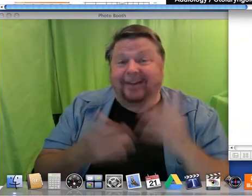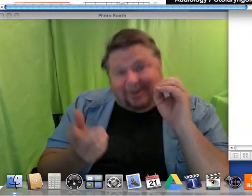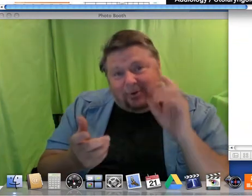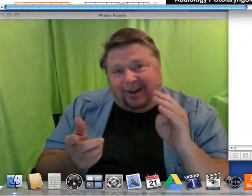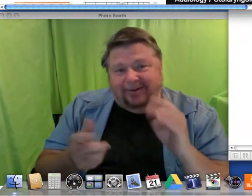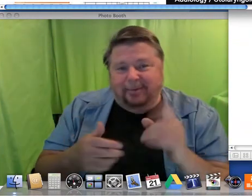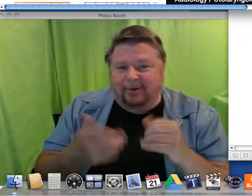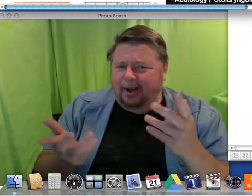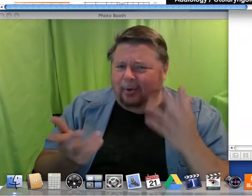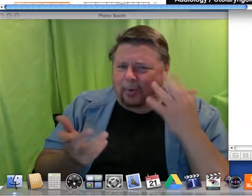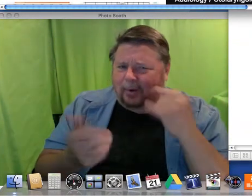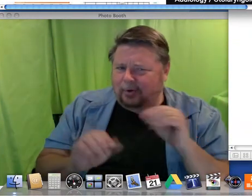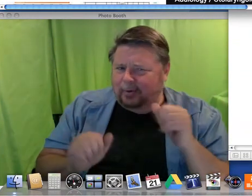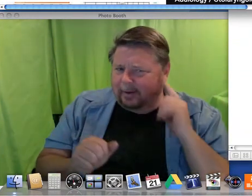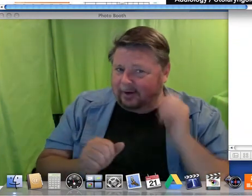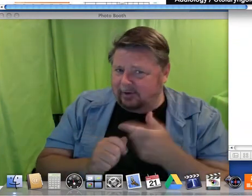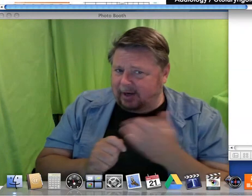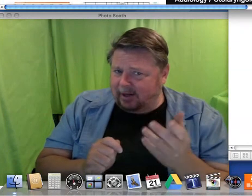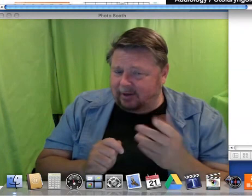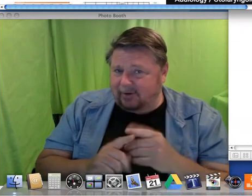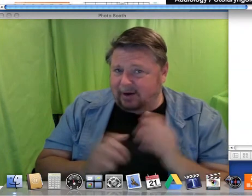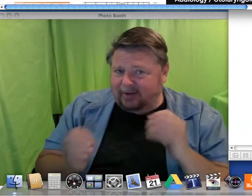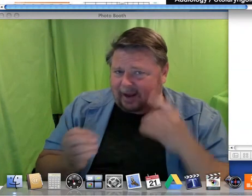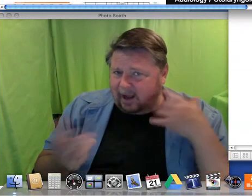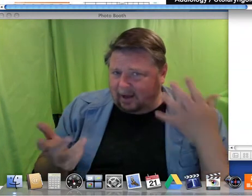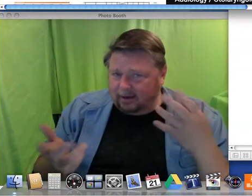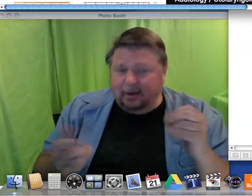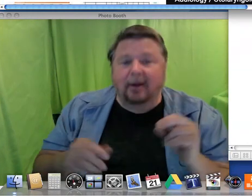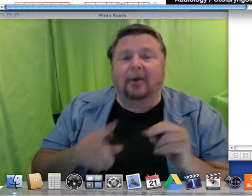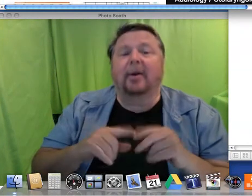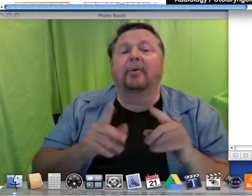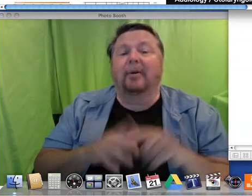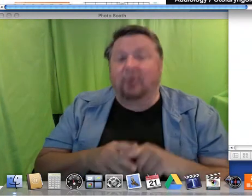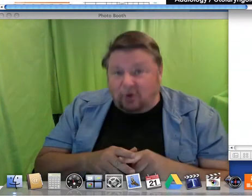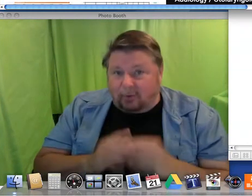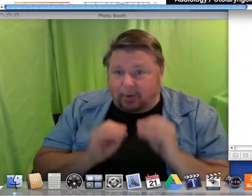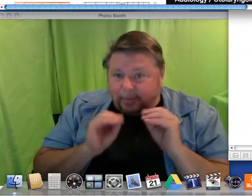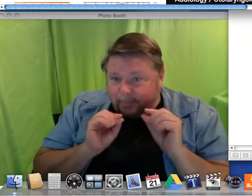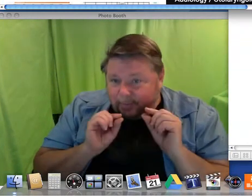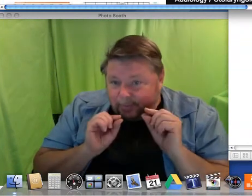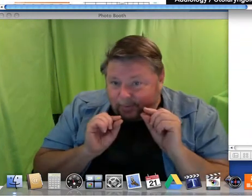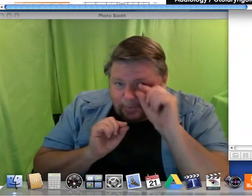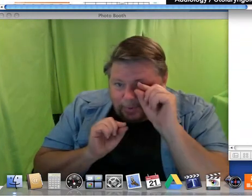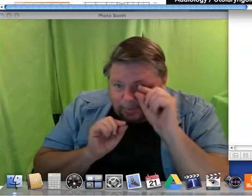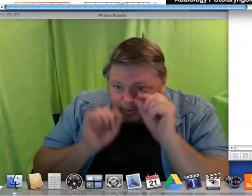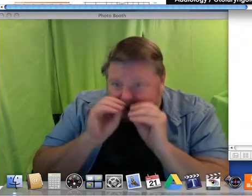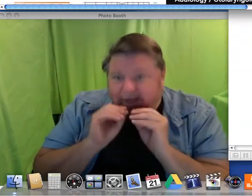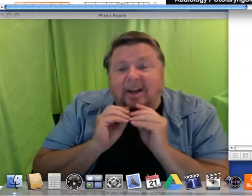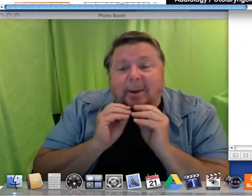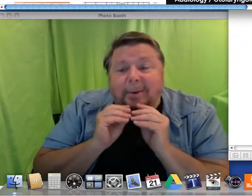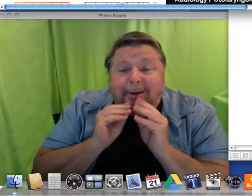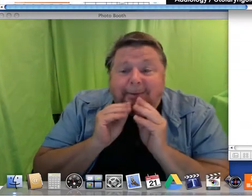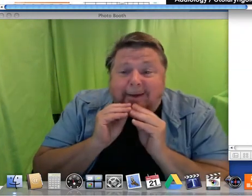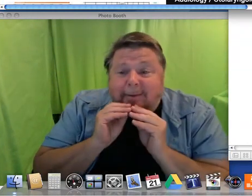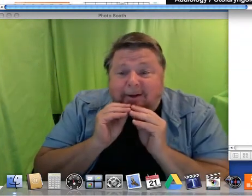at 0 decibels, why would you be able to hear anything, right? It's not on. Okay, we have to start with.